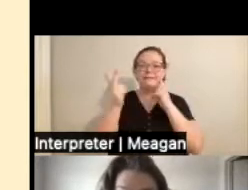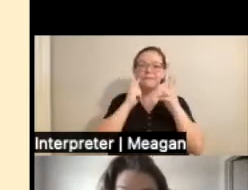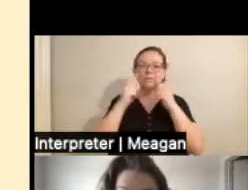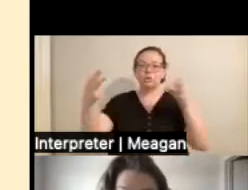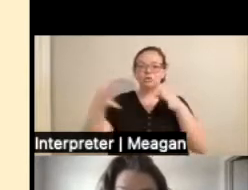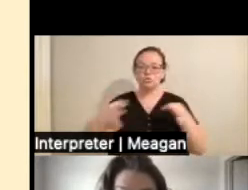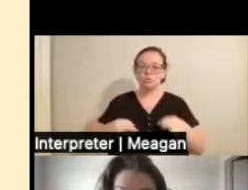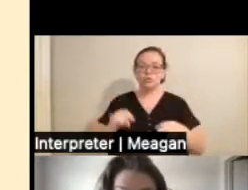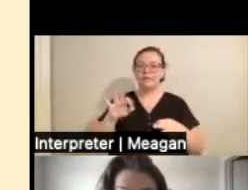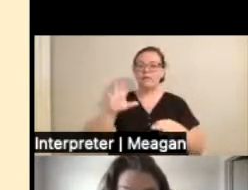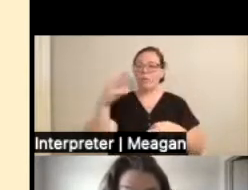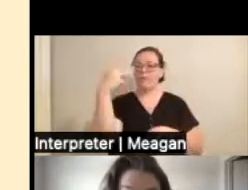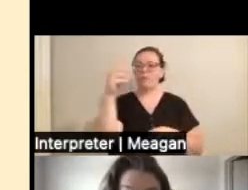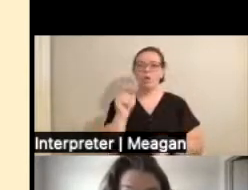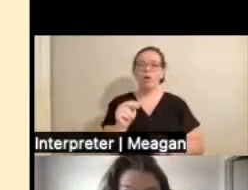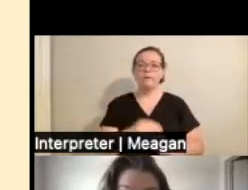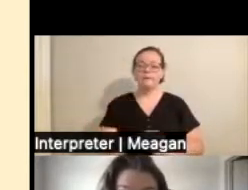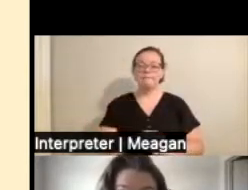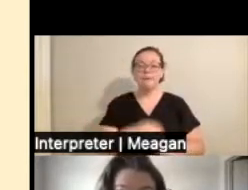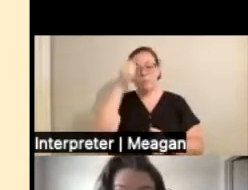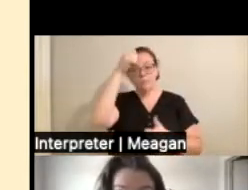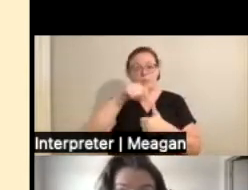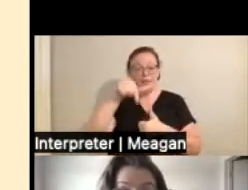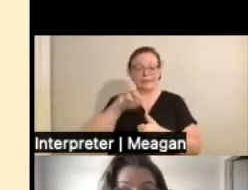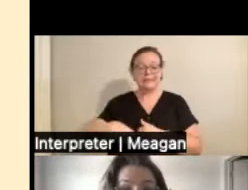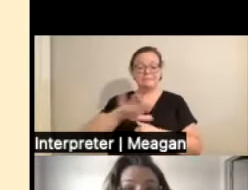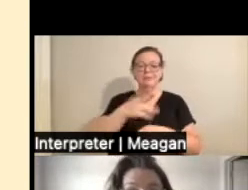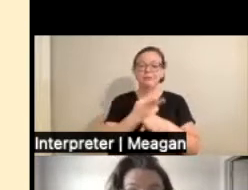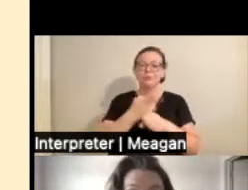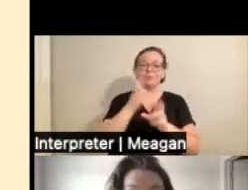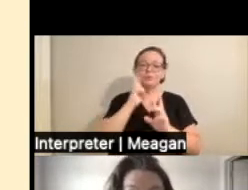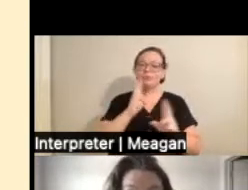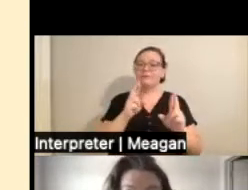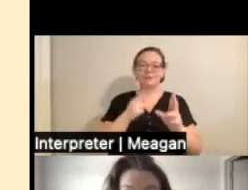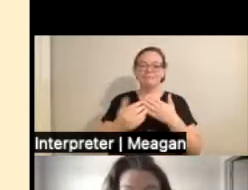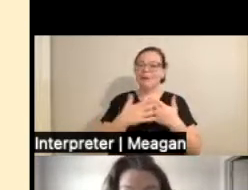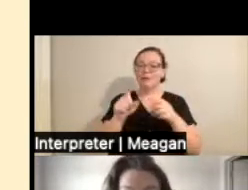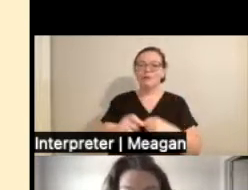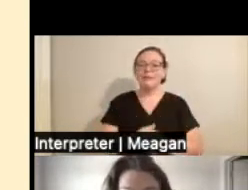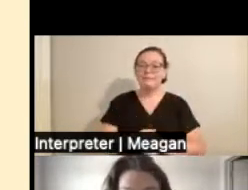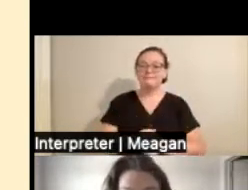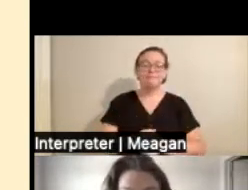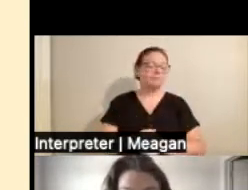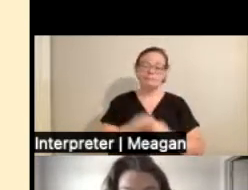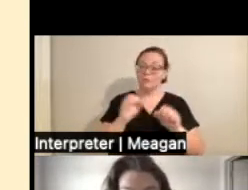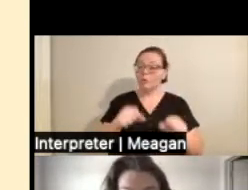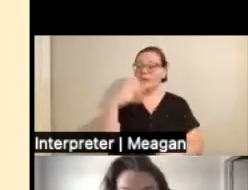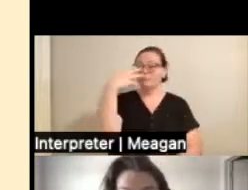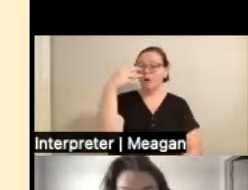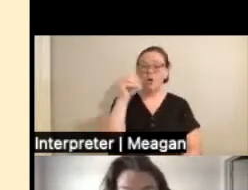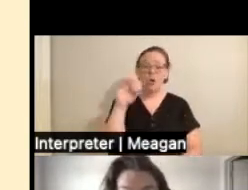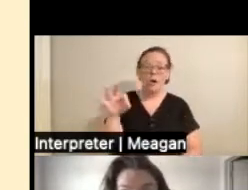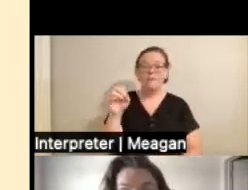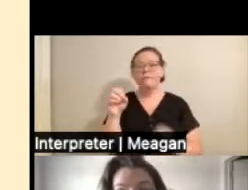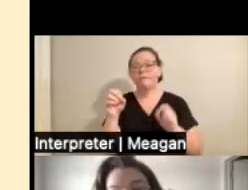camera. And remember that this is your space to use respectfully as you need. You're free to turn off your camera, use the